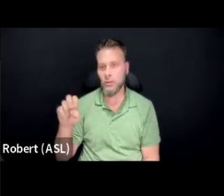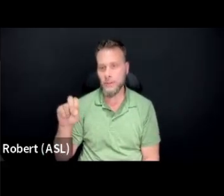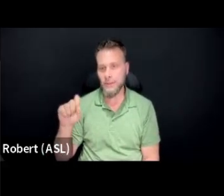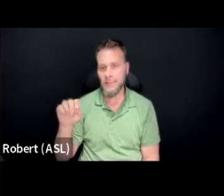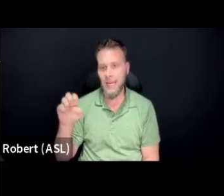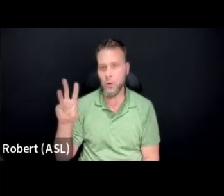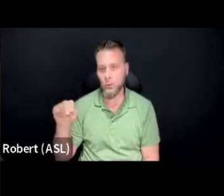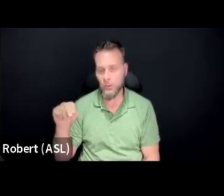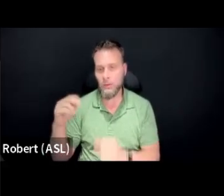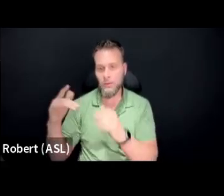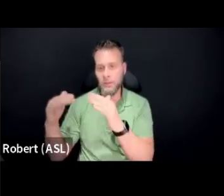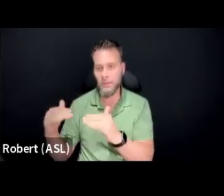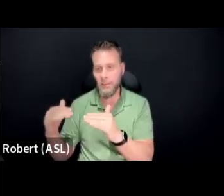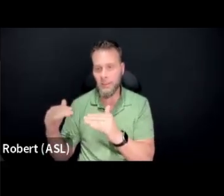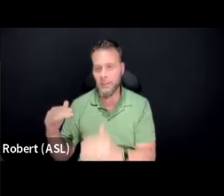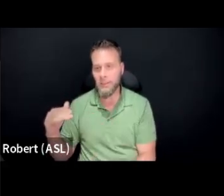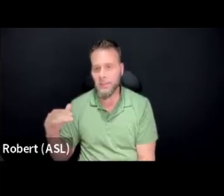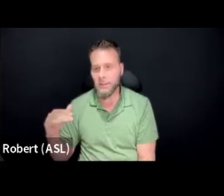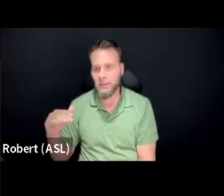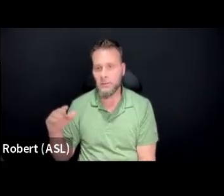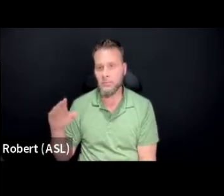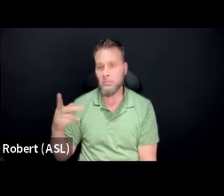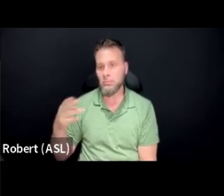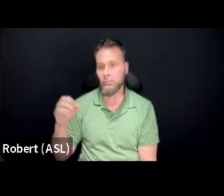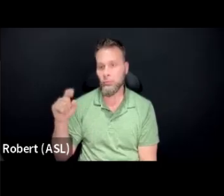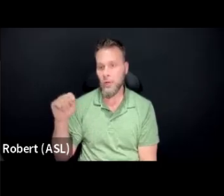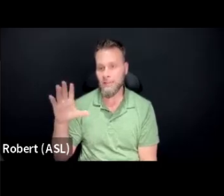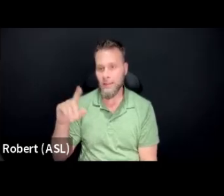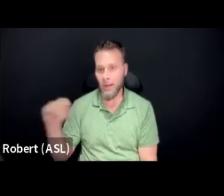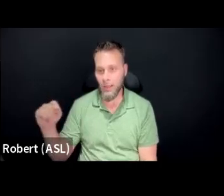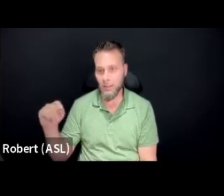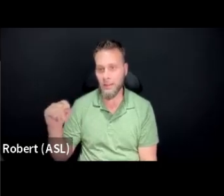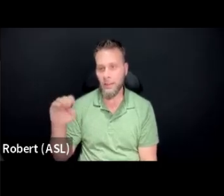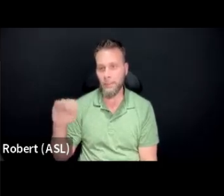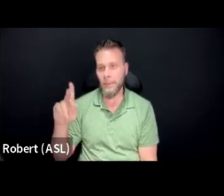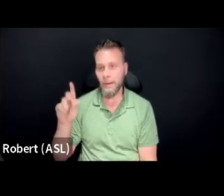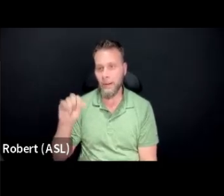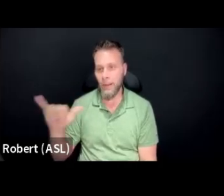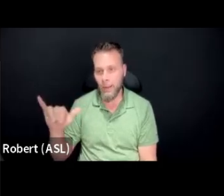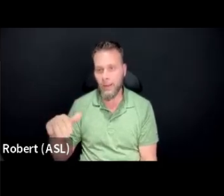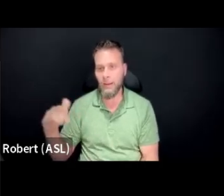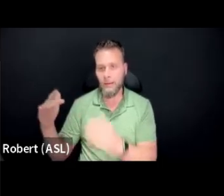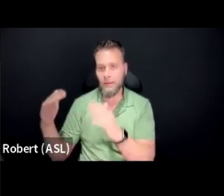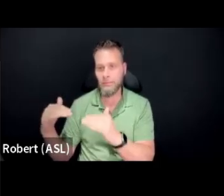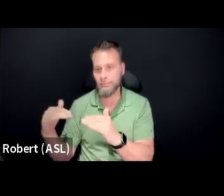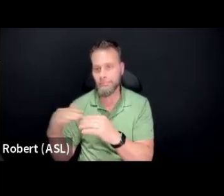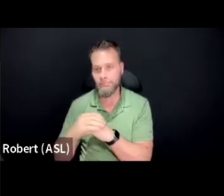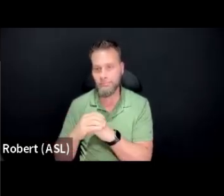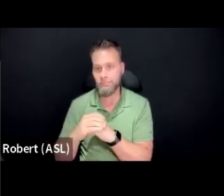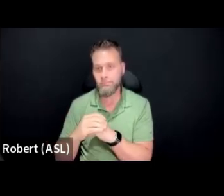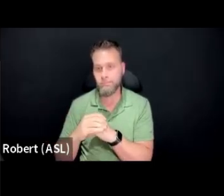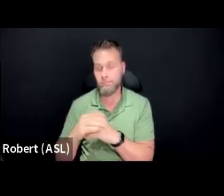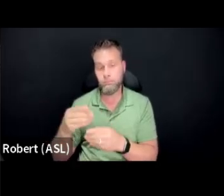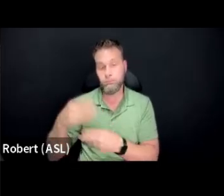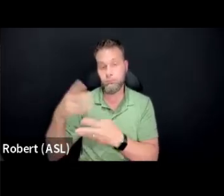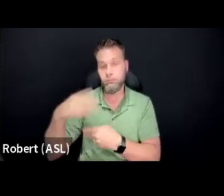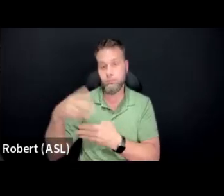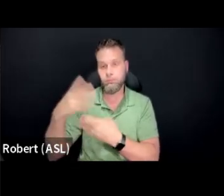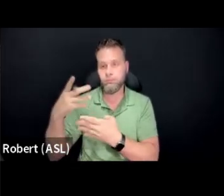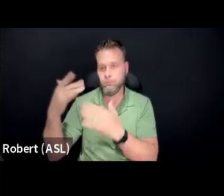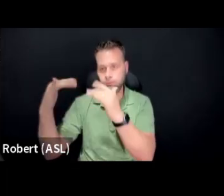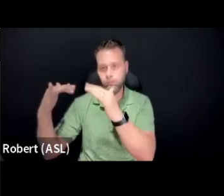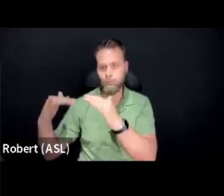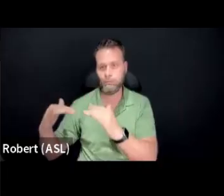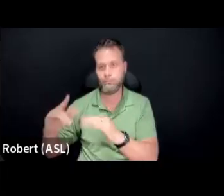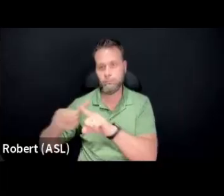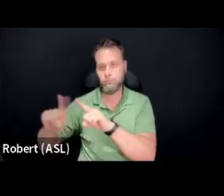Kent, Warren Prescott, Murphy, O'Brien, Kilmer, BLA ×2, Joyce Kilmer,